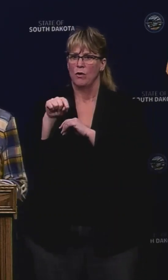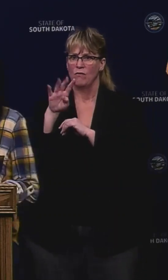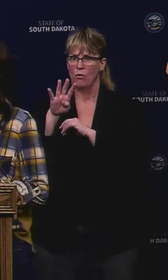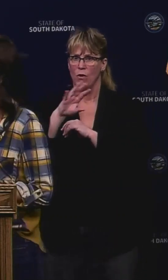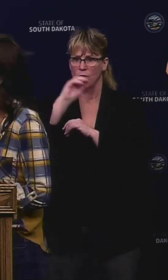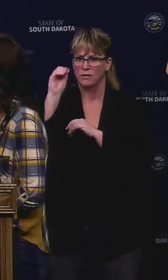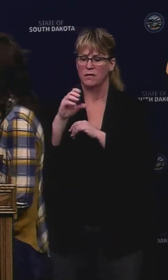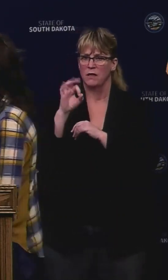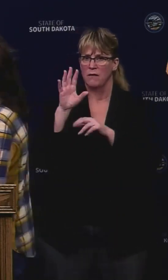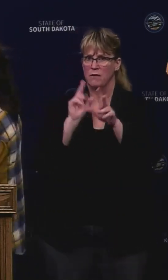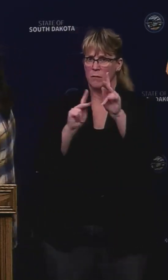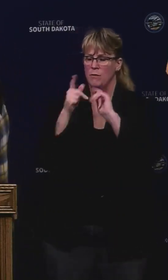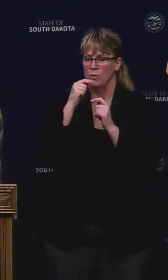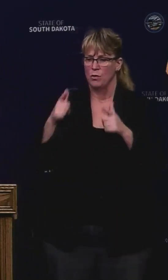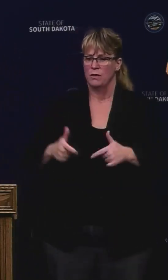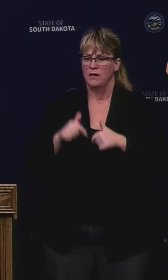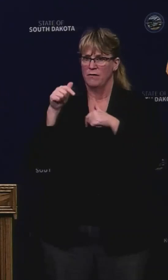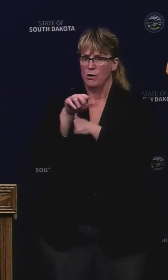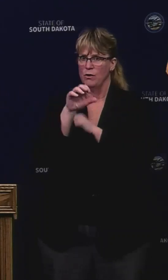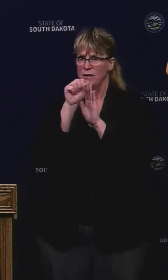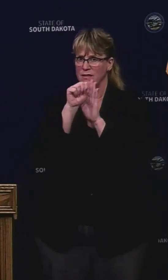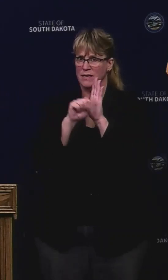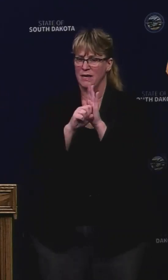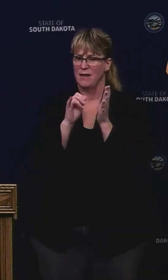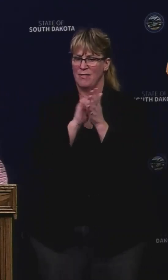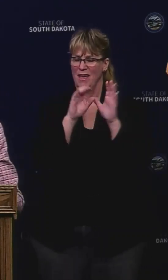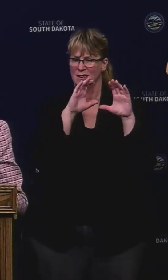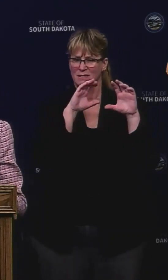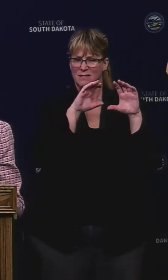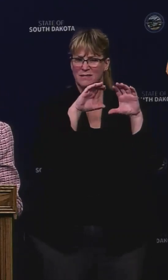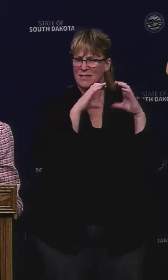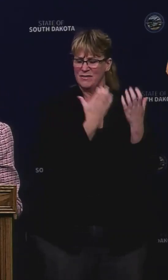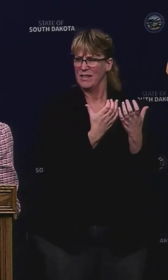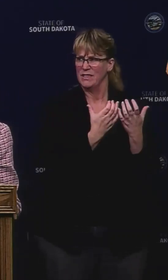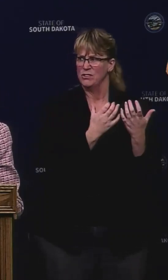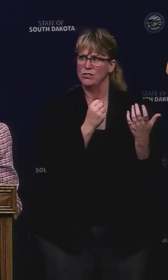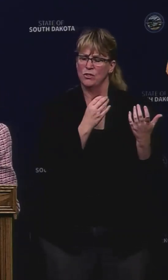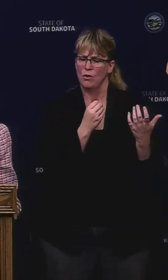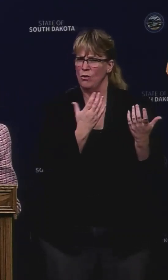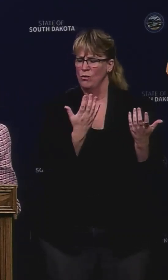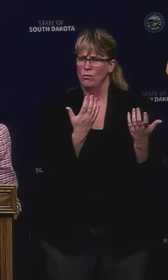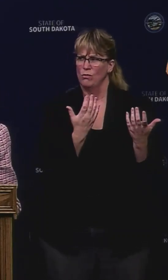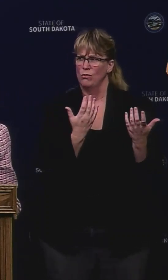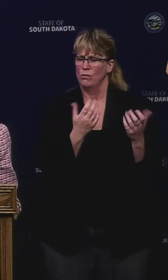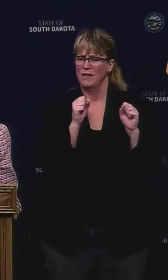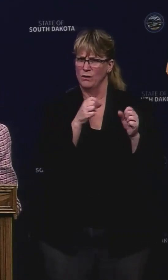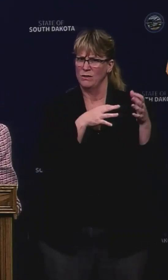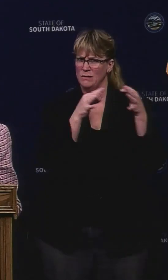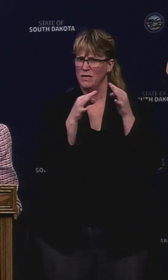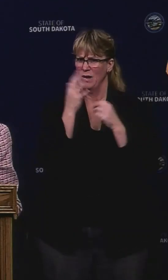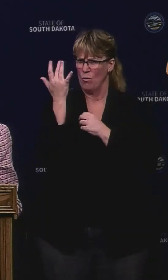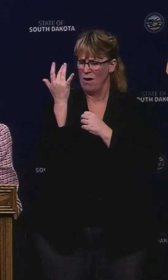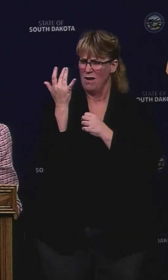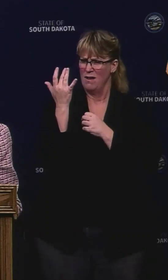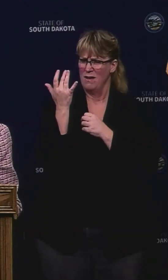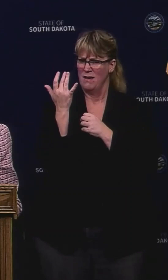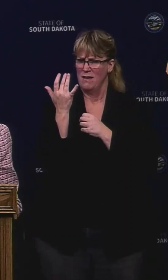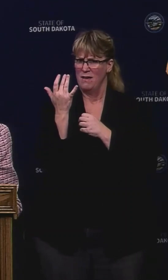of the population fit that classification. So I mean, can you explain why